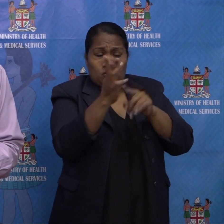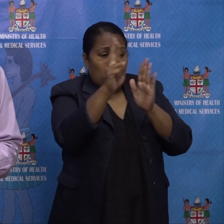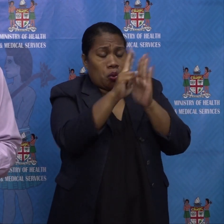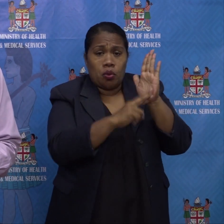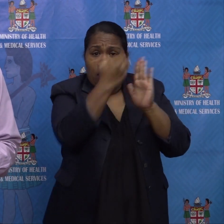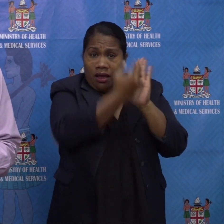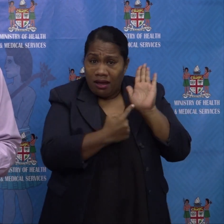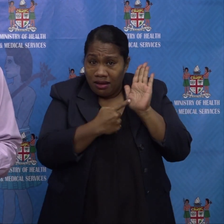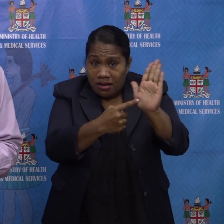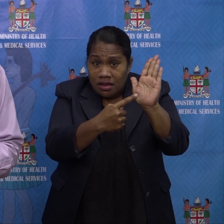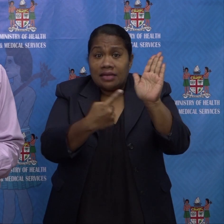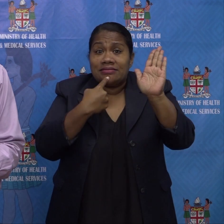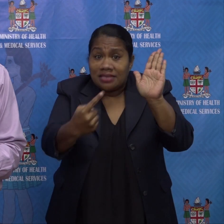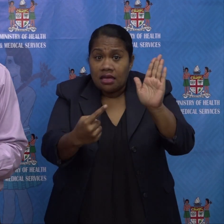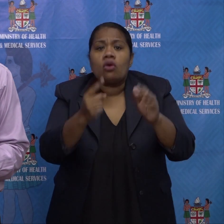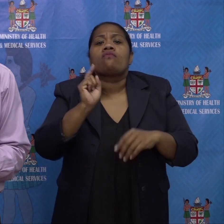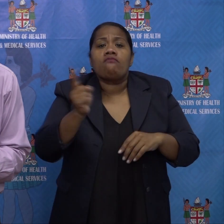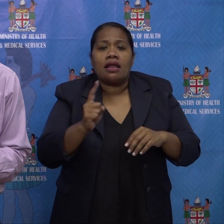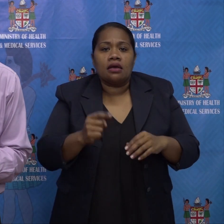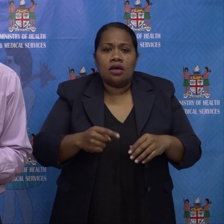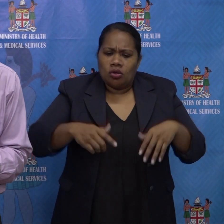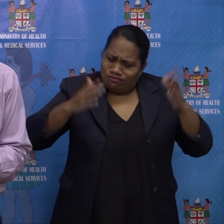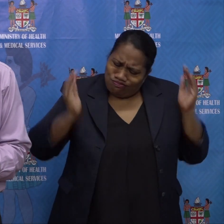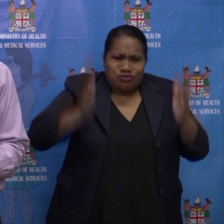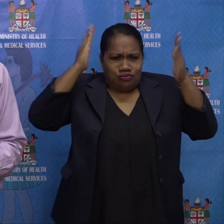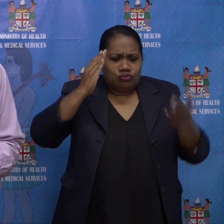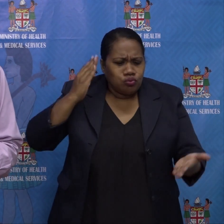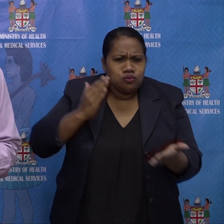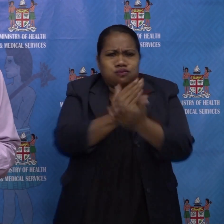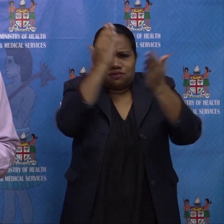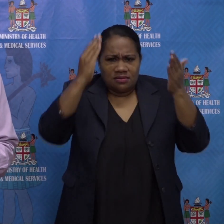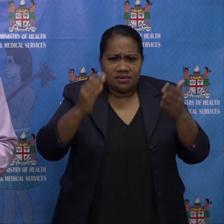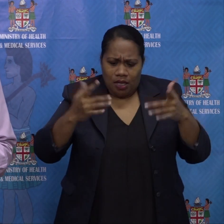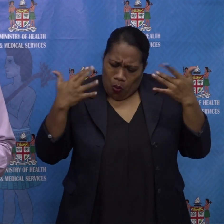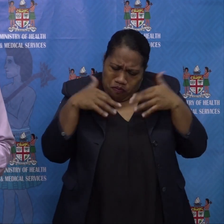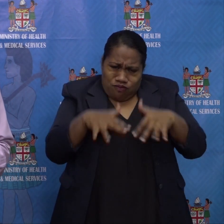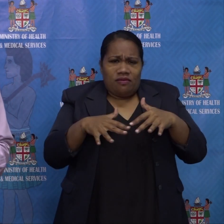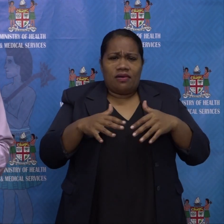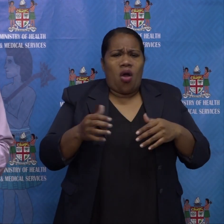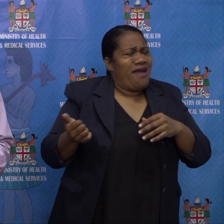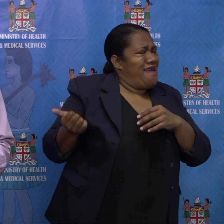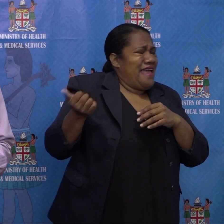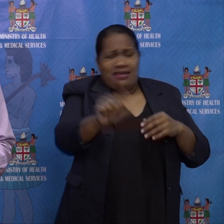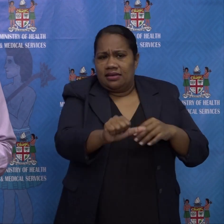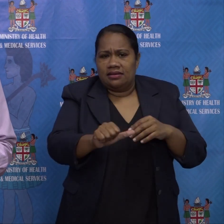we introduced, was to limit gatherings of all sizes everywhere in Fiji.